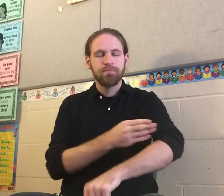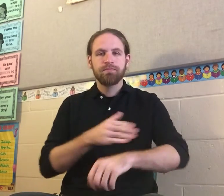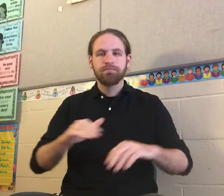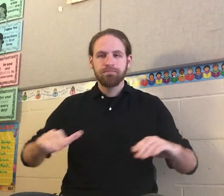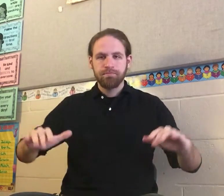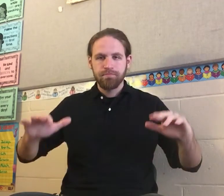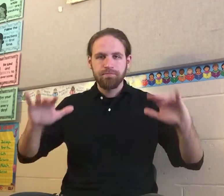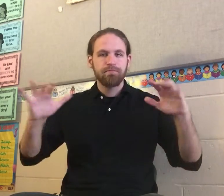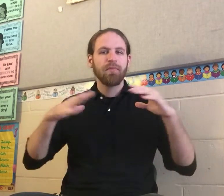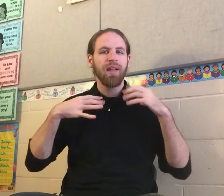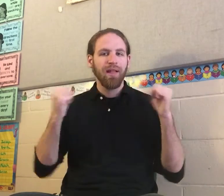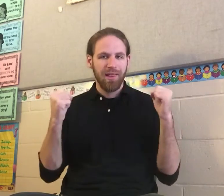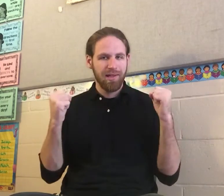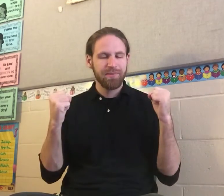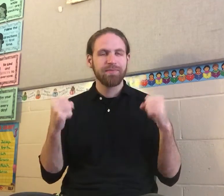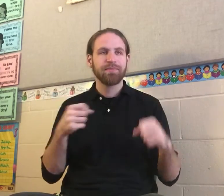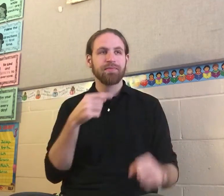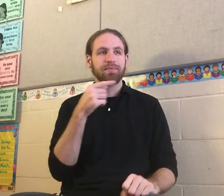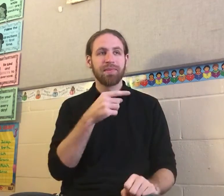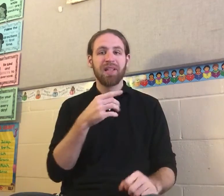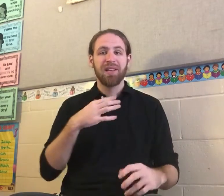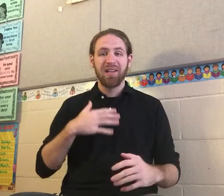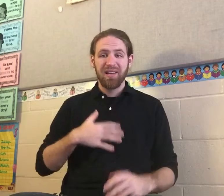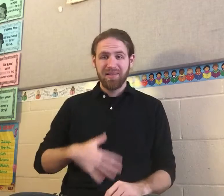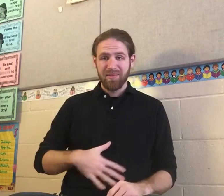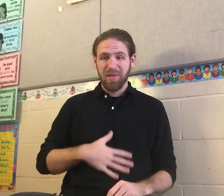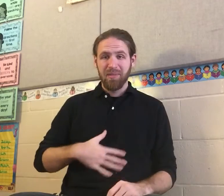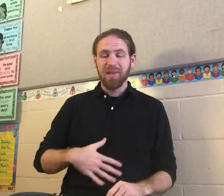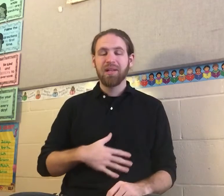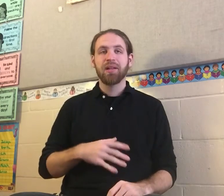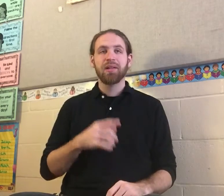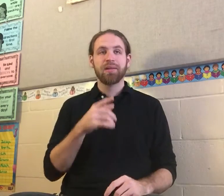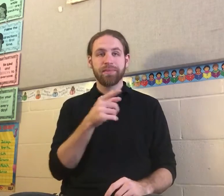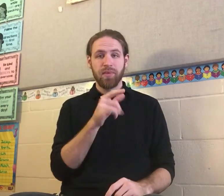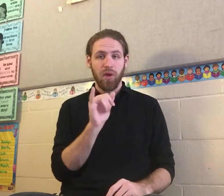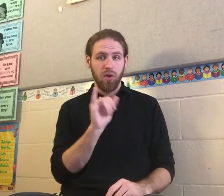An insect's abdomen is also the part of its body where the female produces eggs.